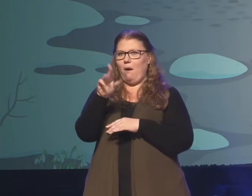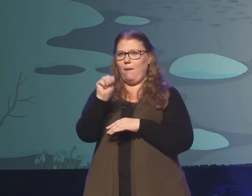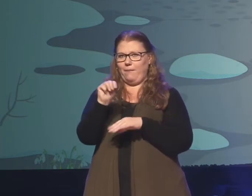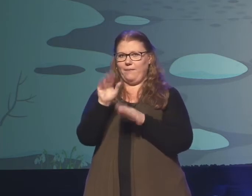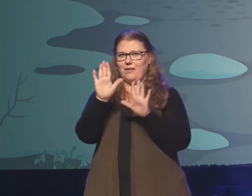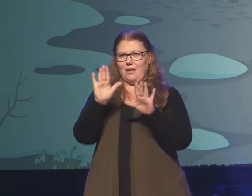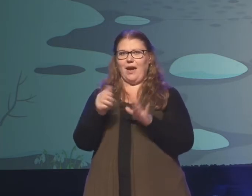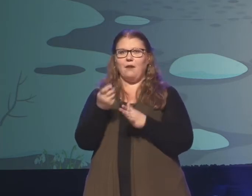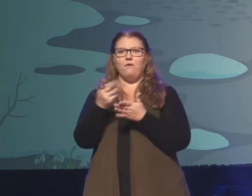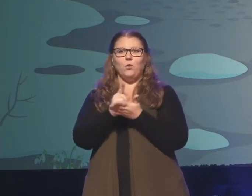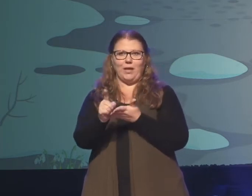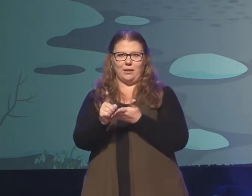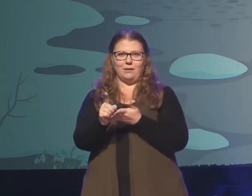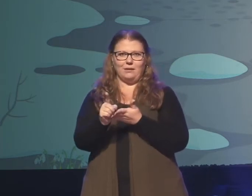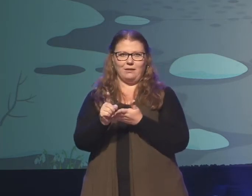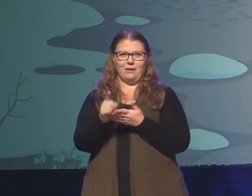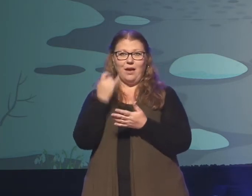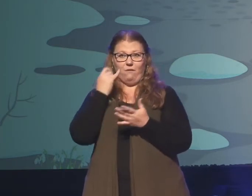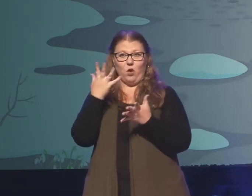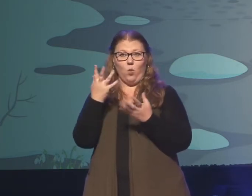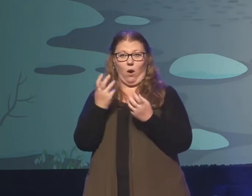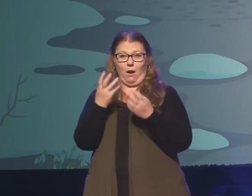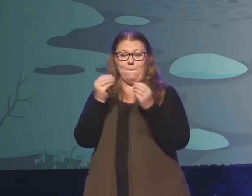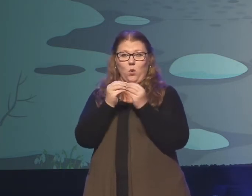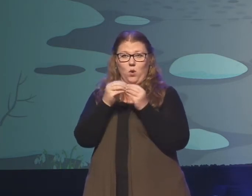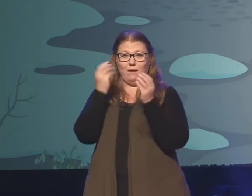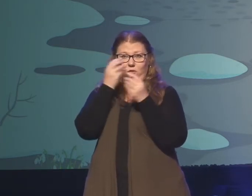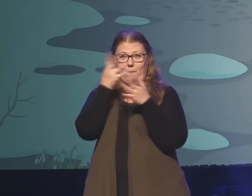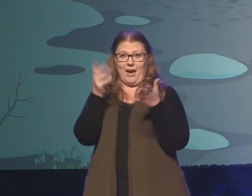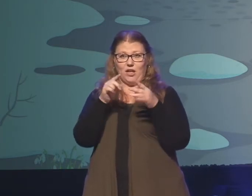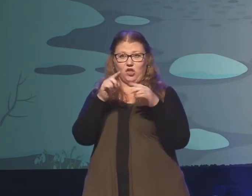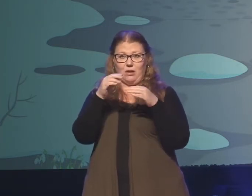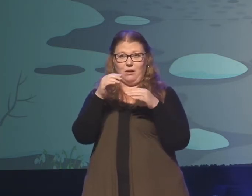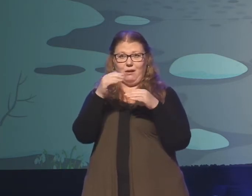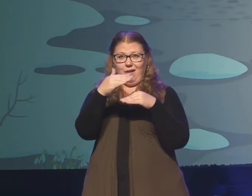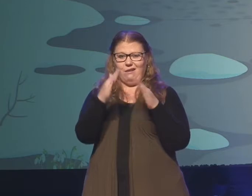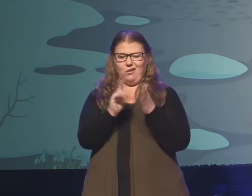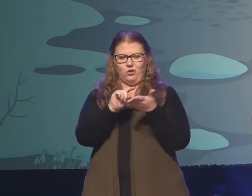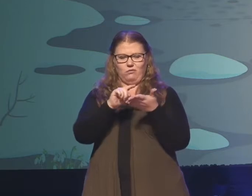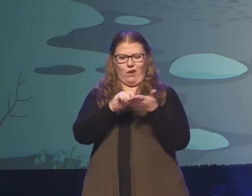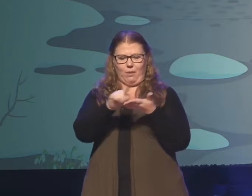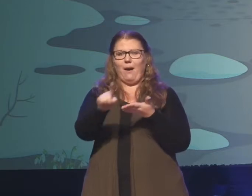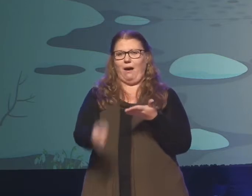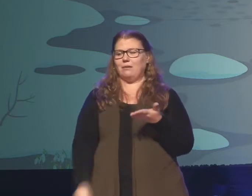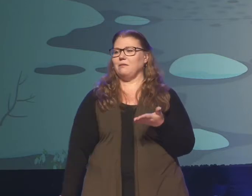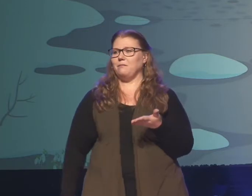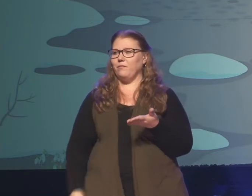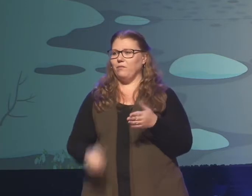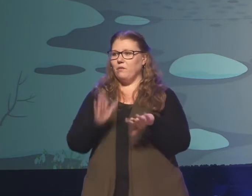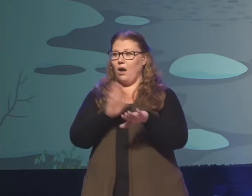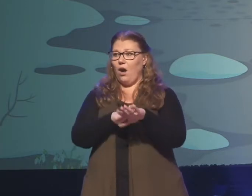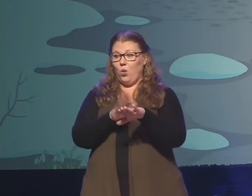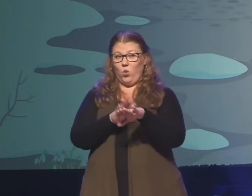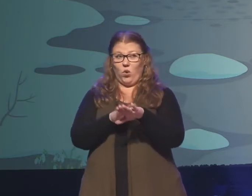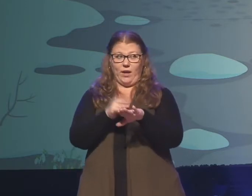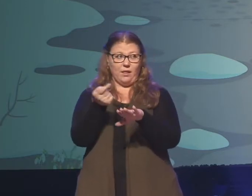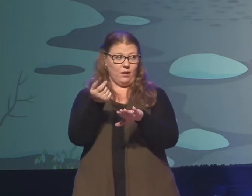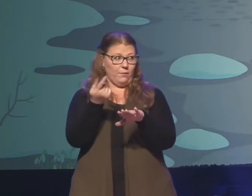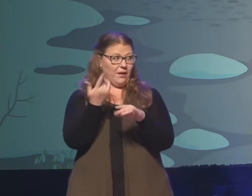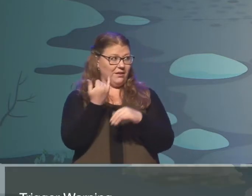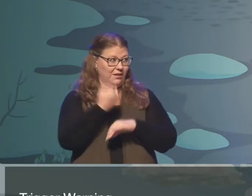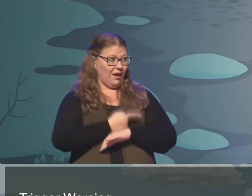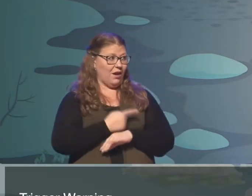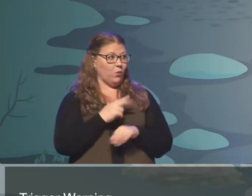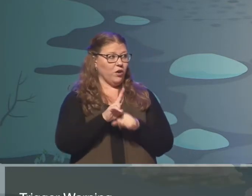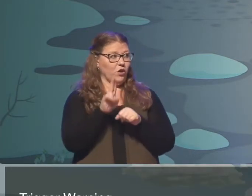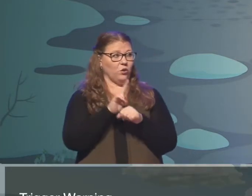So that's going to be great. If you'd like more information, check the box. All right, so here's the deal. Today, I want to just give you a little warning. We're going to be